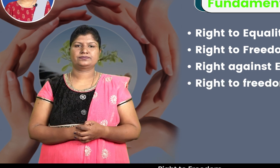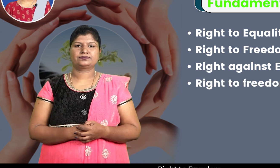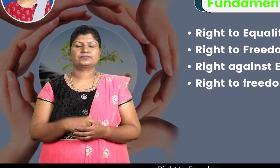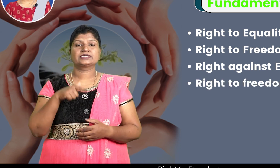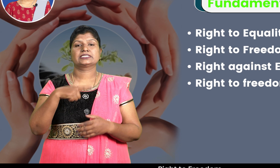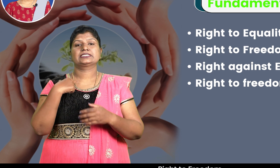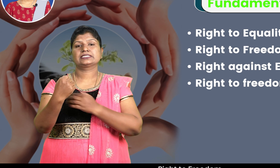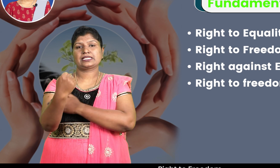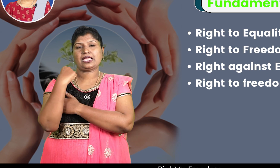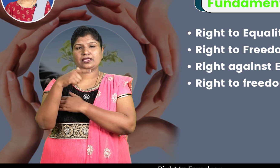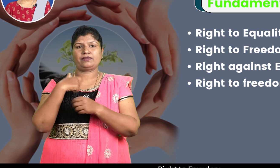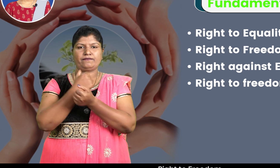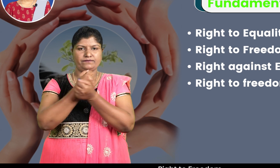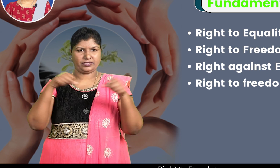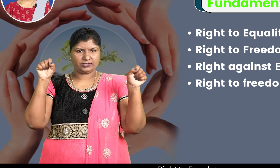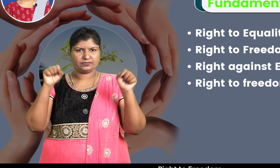right to freedom,